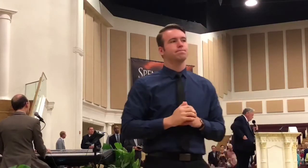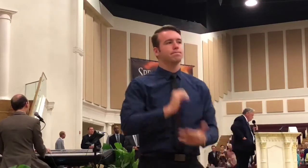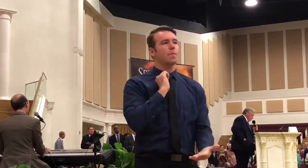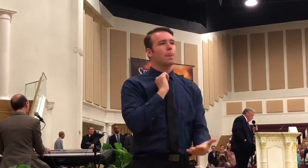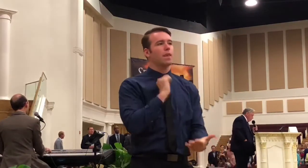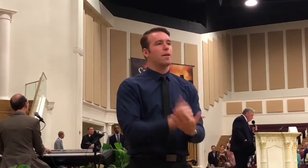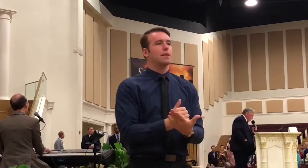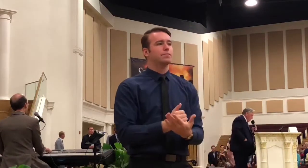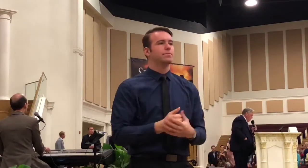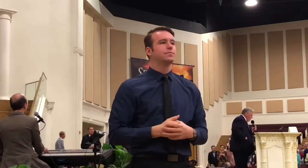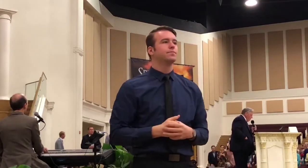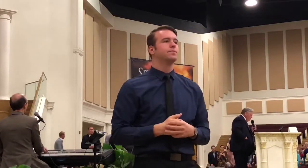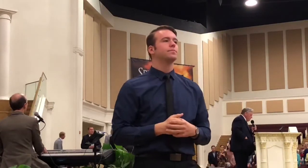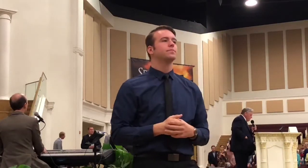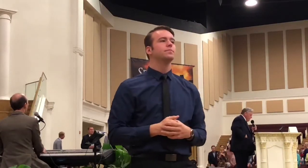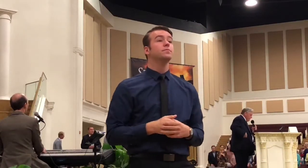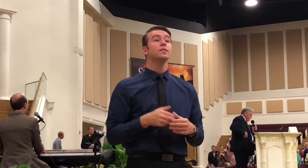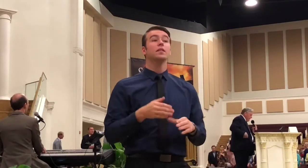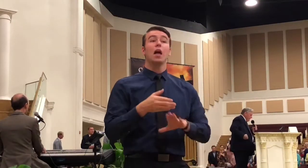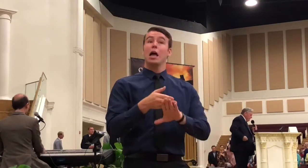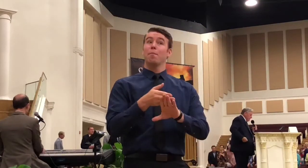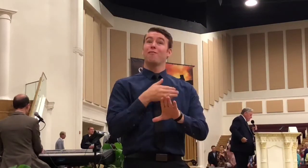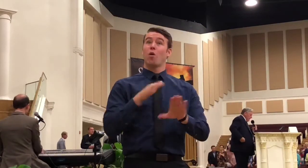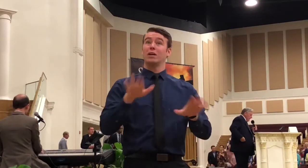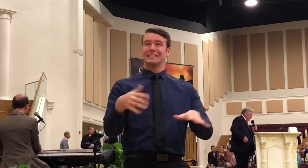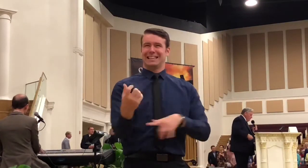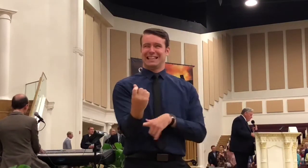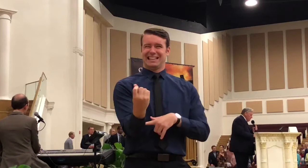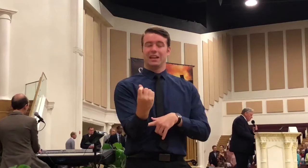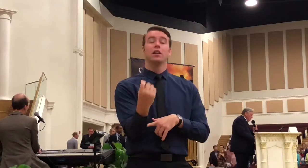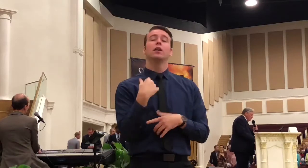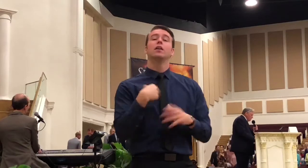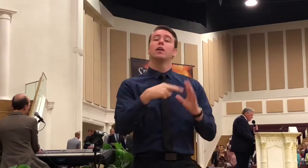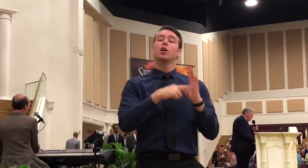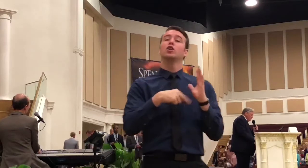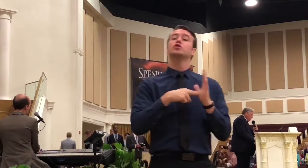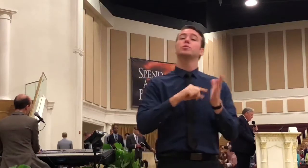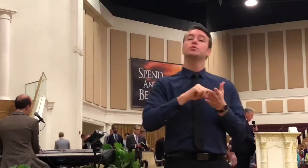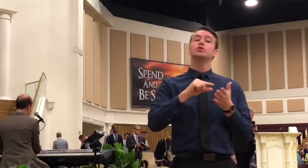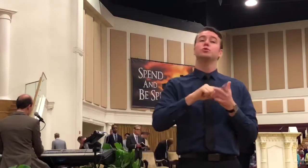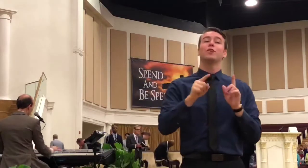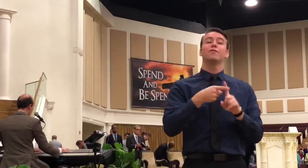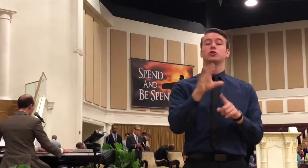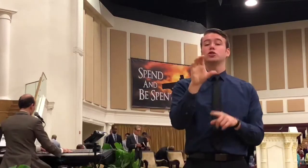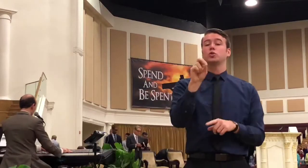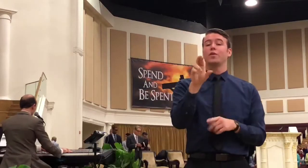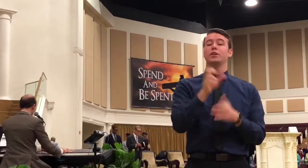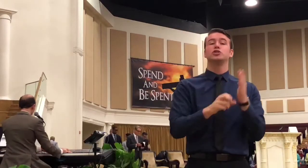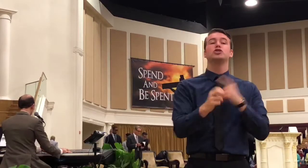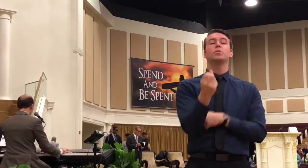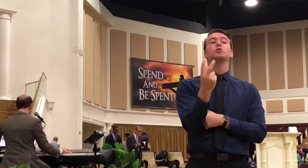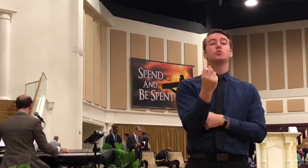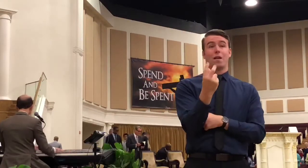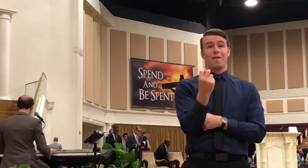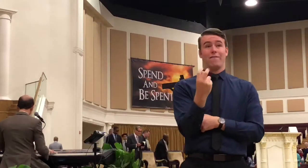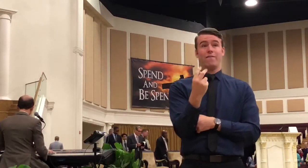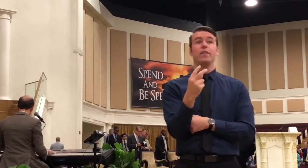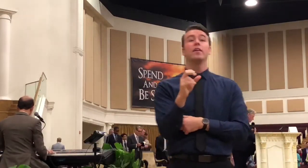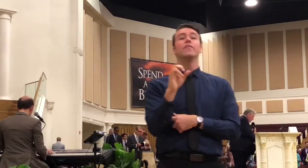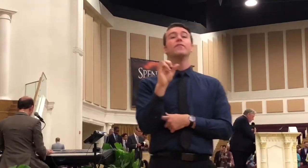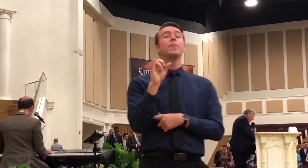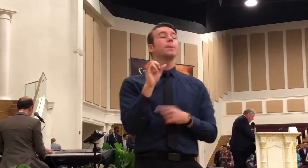Amen. Before you're seated tonight, let me read a scripture in 1 Corinthians chapter 12. This